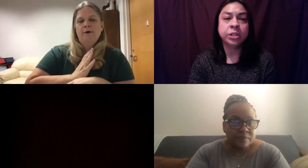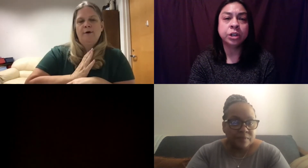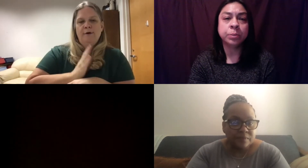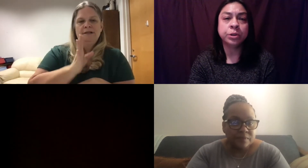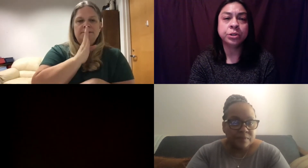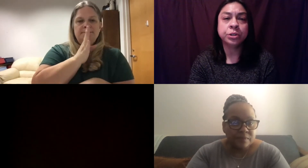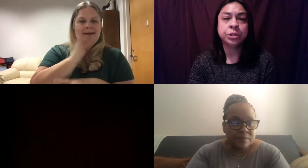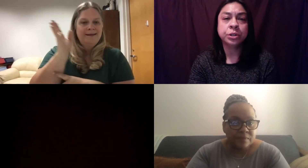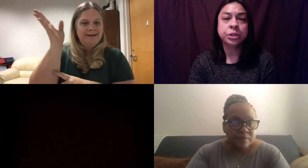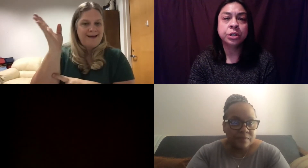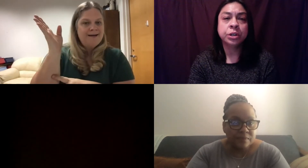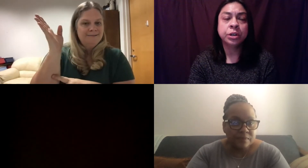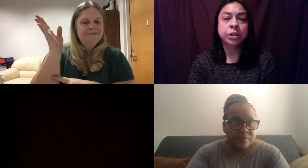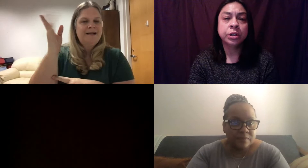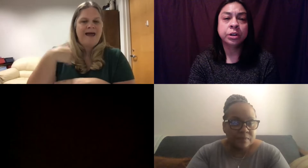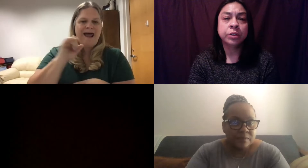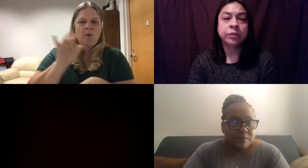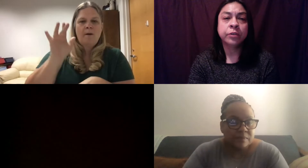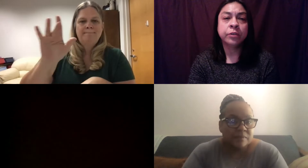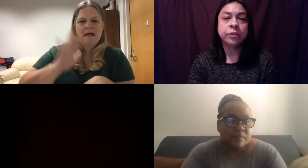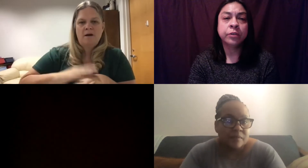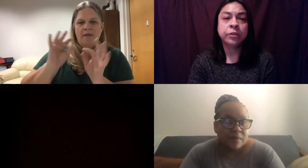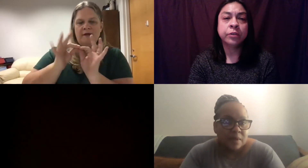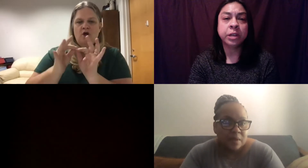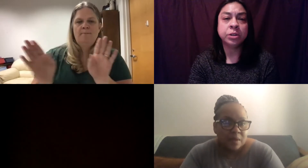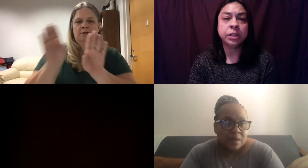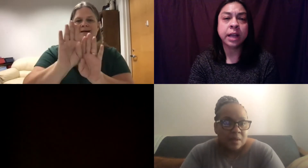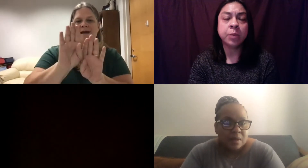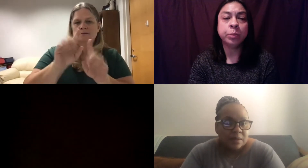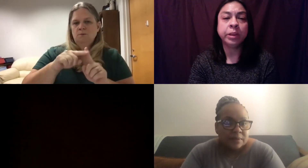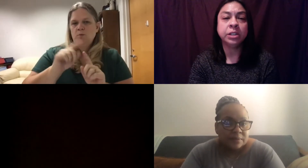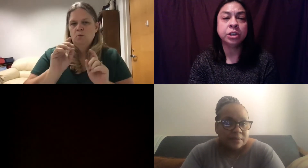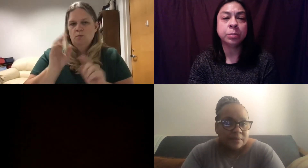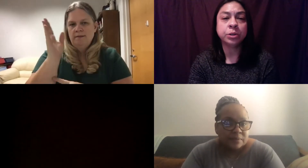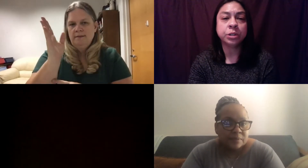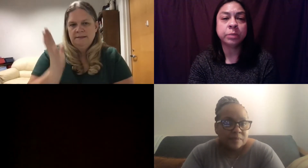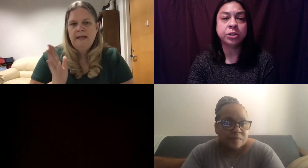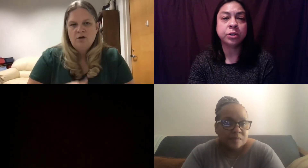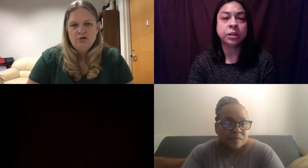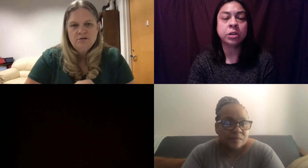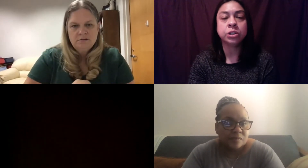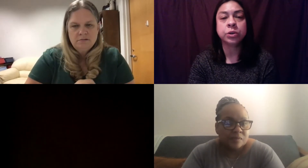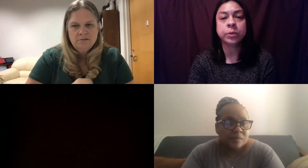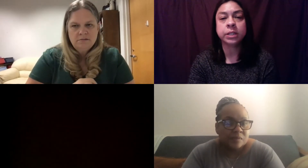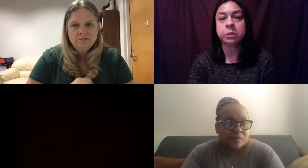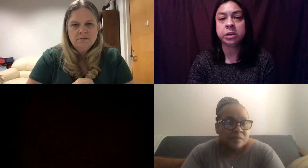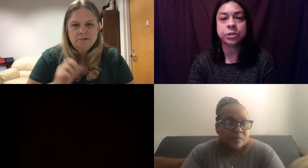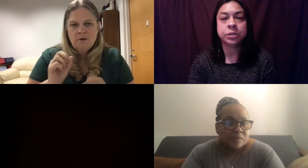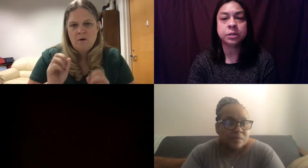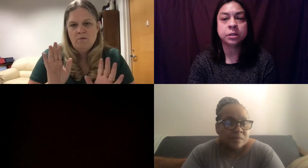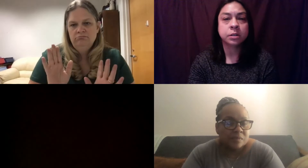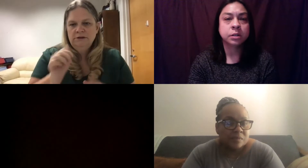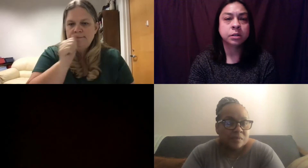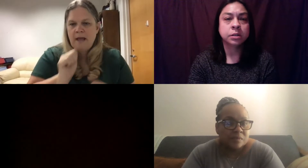have the interpreters for our guest speakers, and I will pin the interpreters to make sure that they're on screen with the